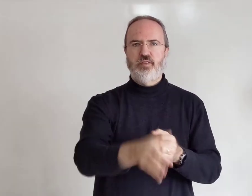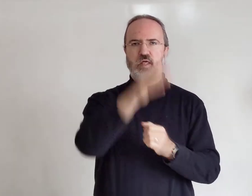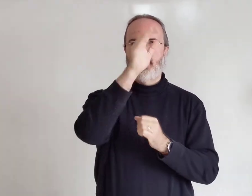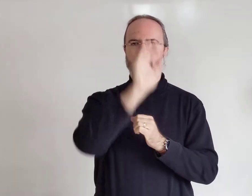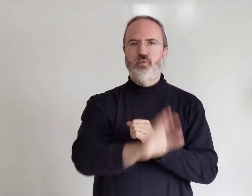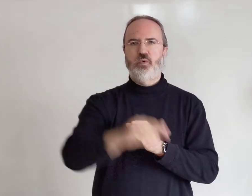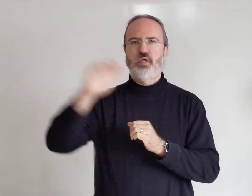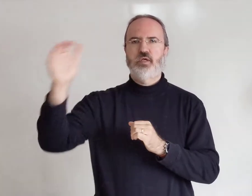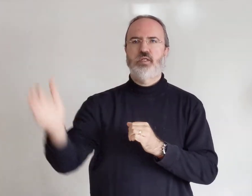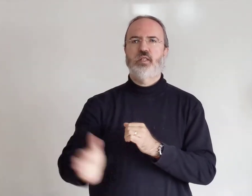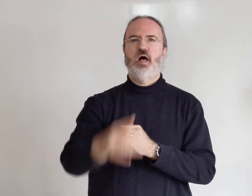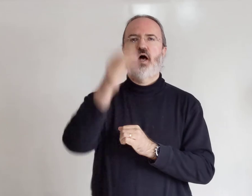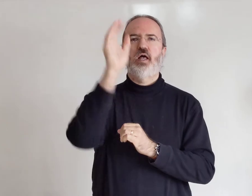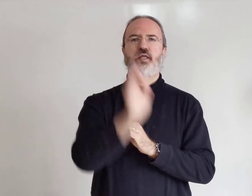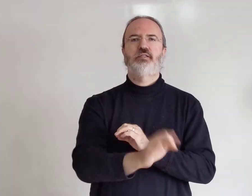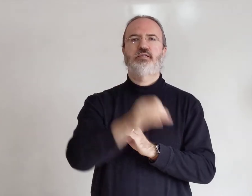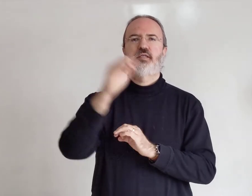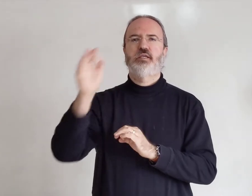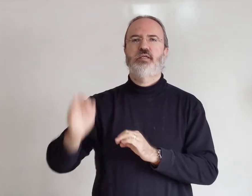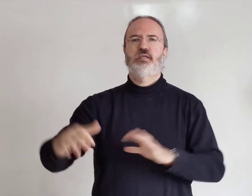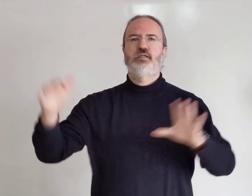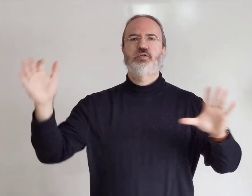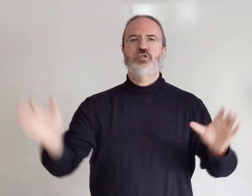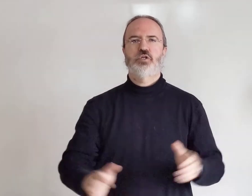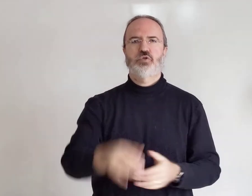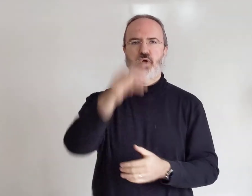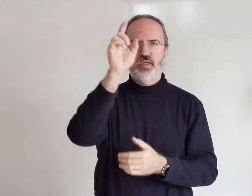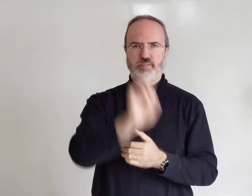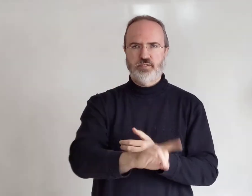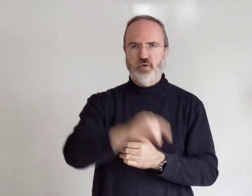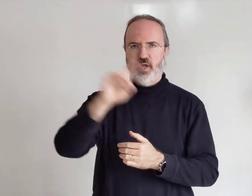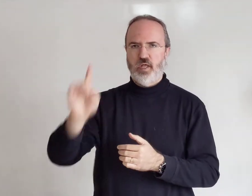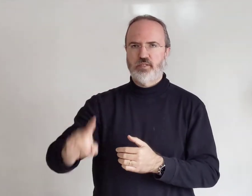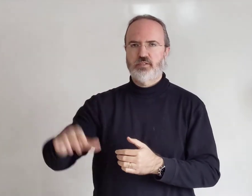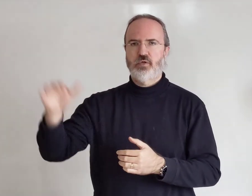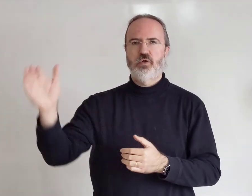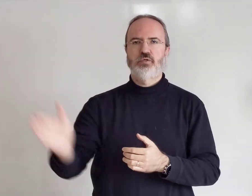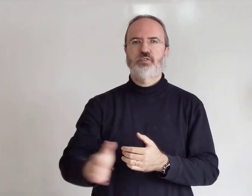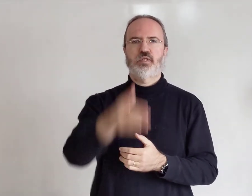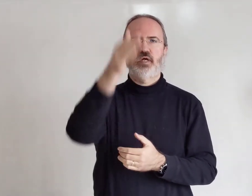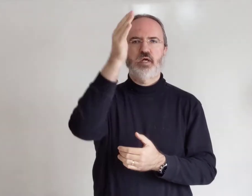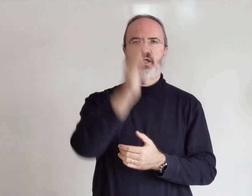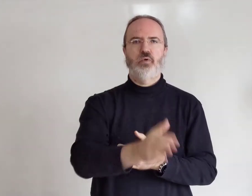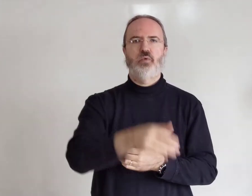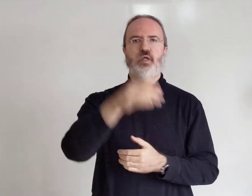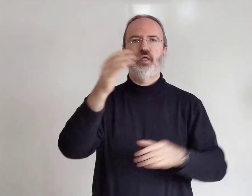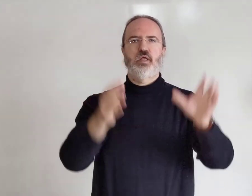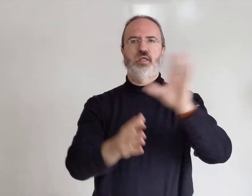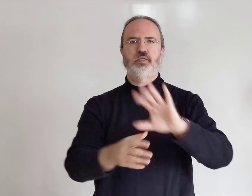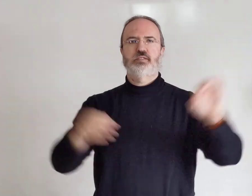Then will I teach transgressors thy ways,